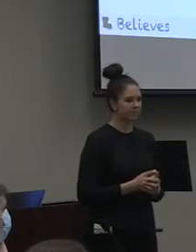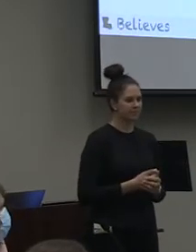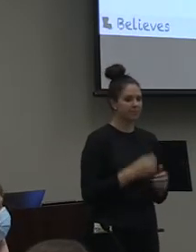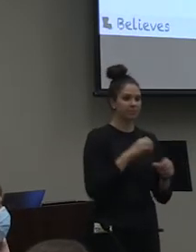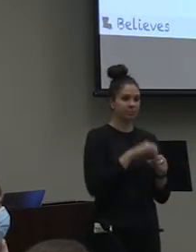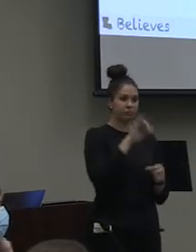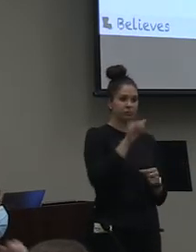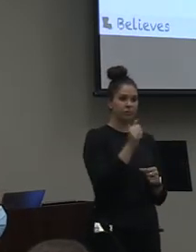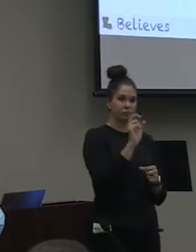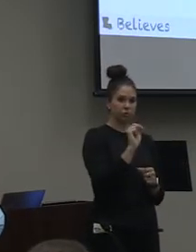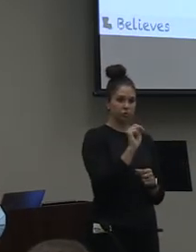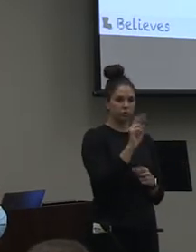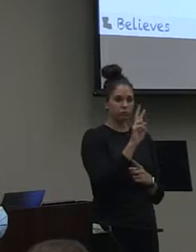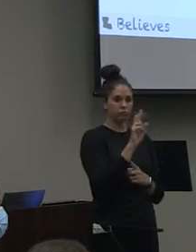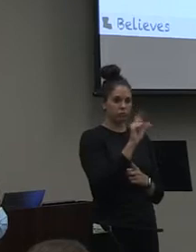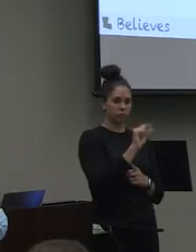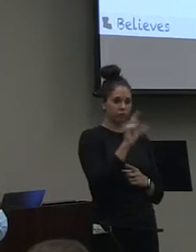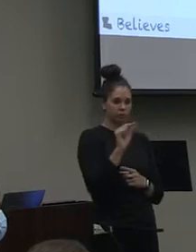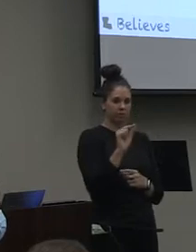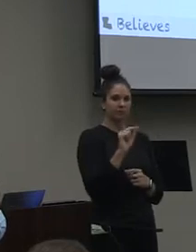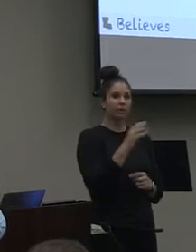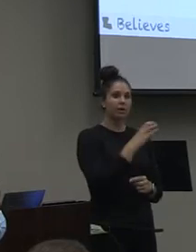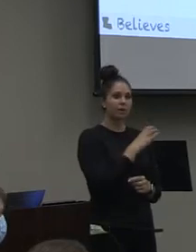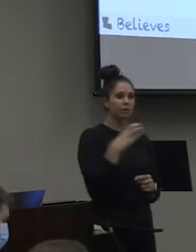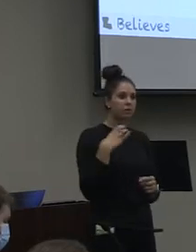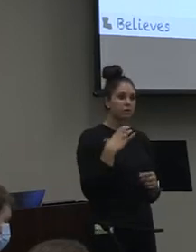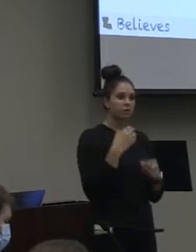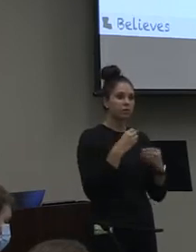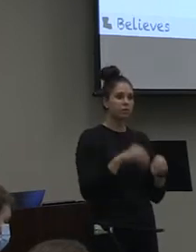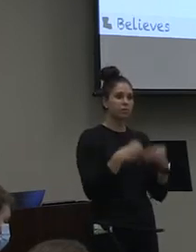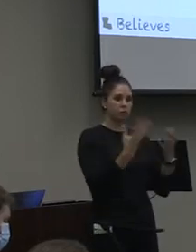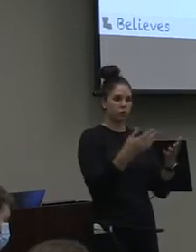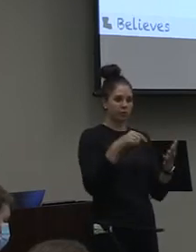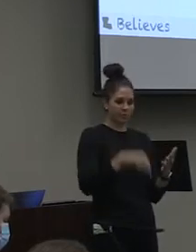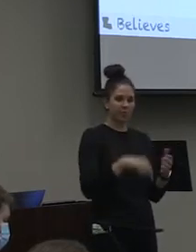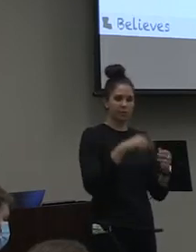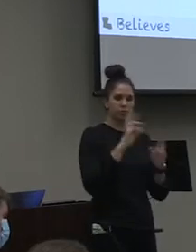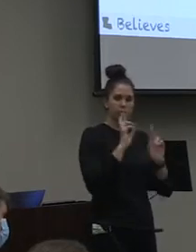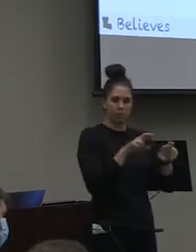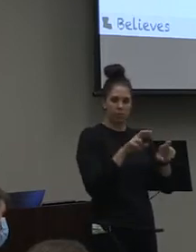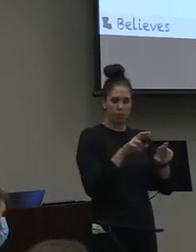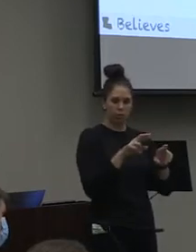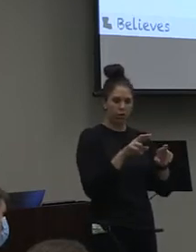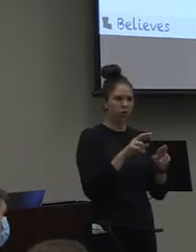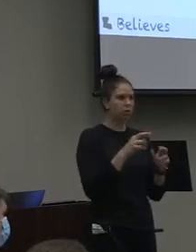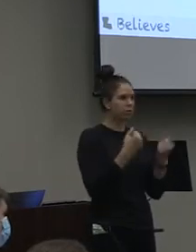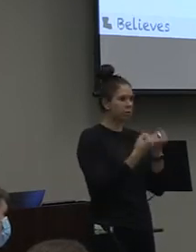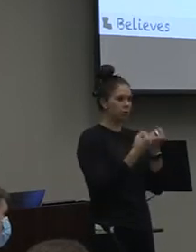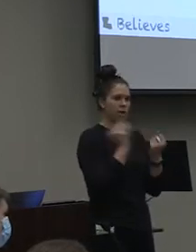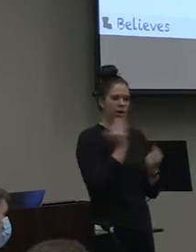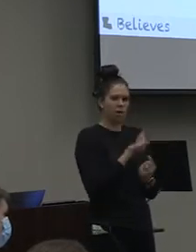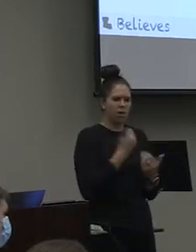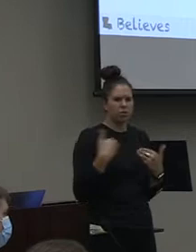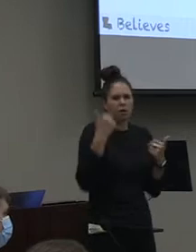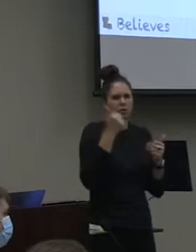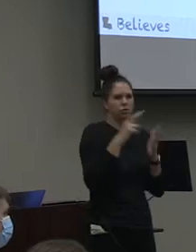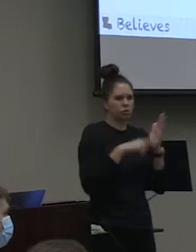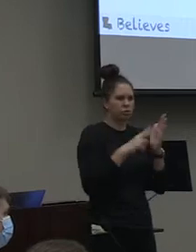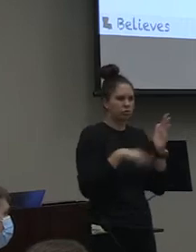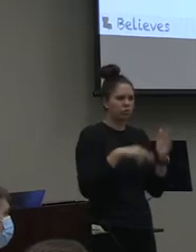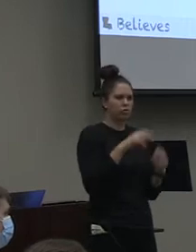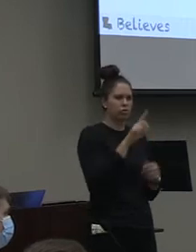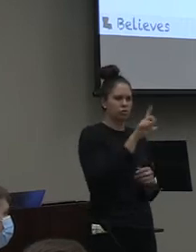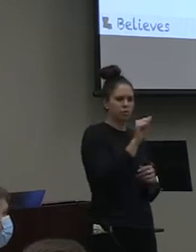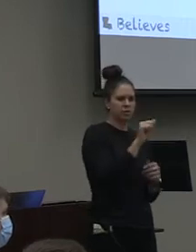In January of 2020, the commission produced this report, Supporting Our Youngest Readers, Louisiana